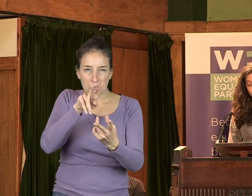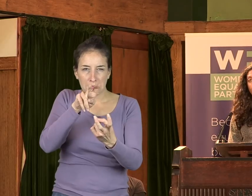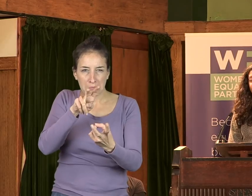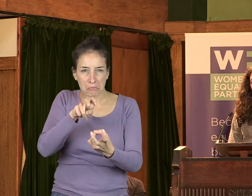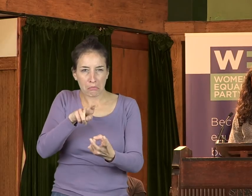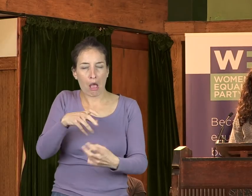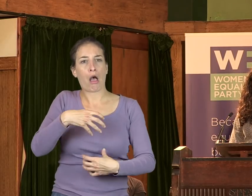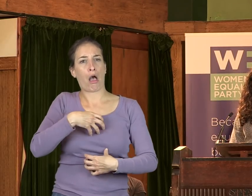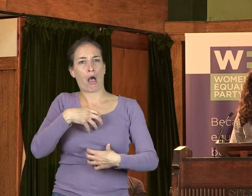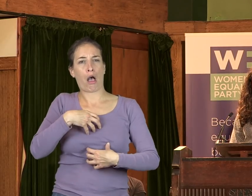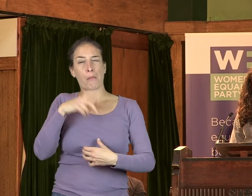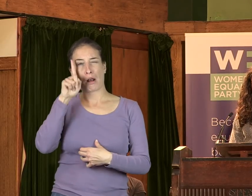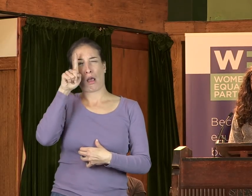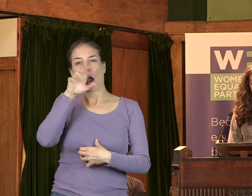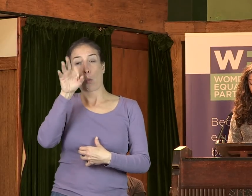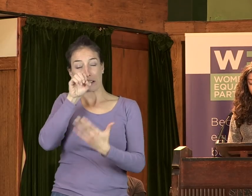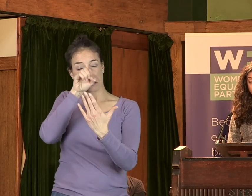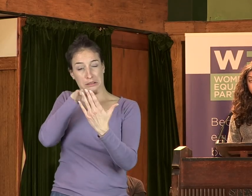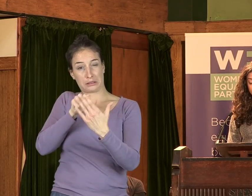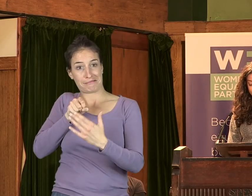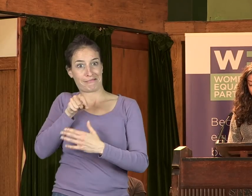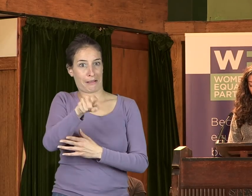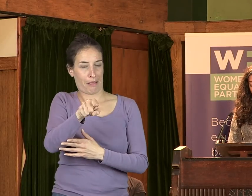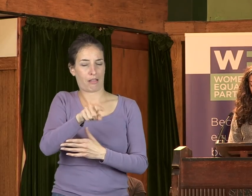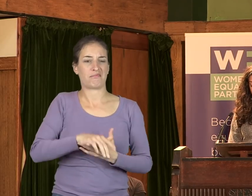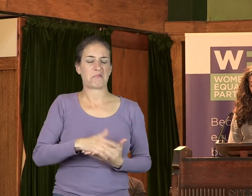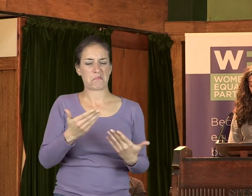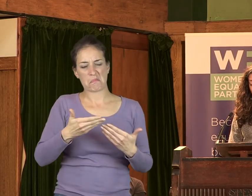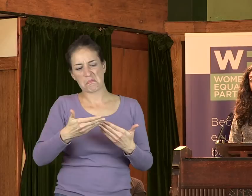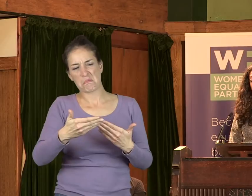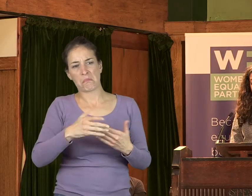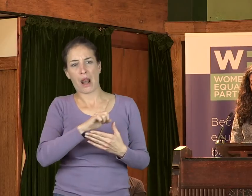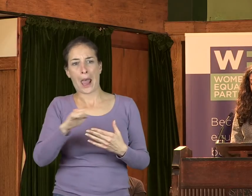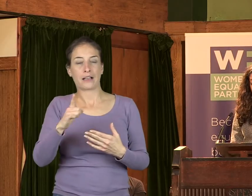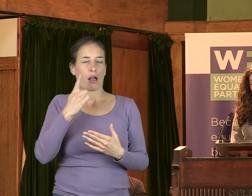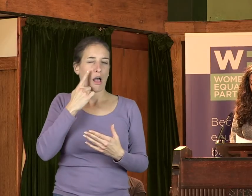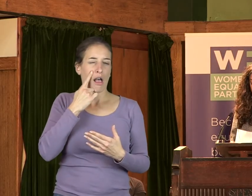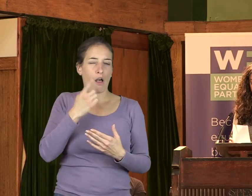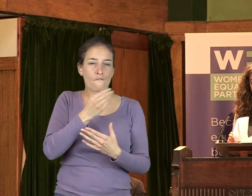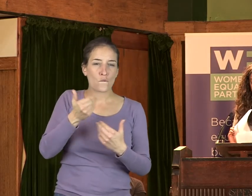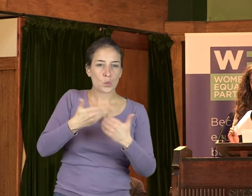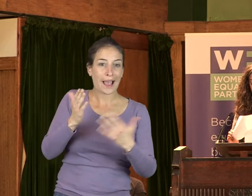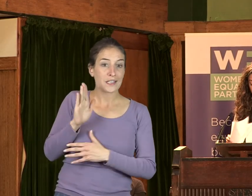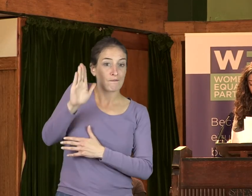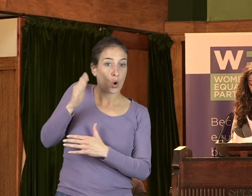questions. Very shortly after that, I spent a few days volunteering at the party's London